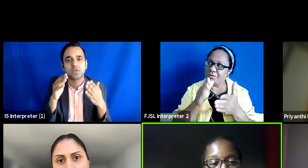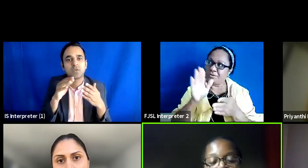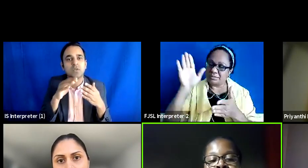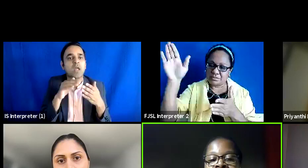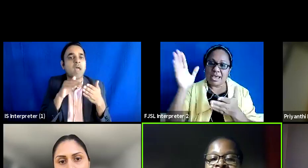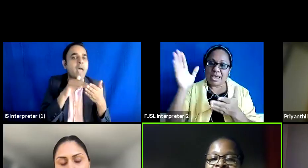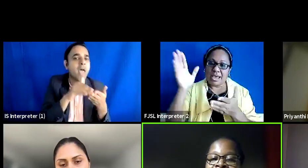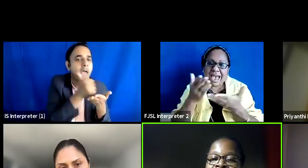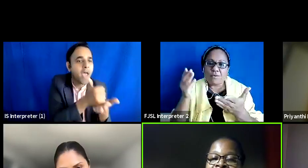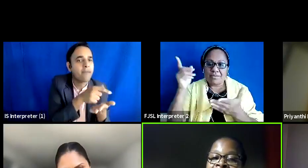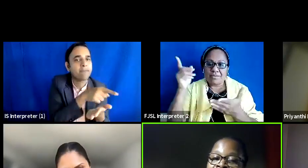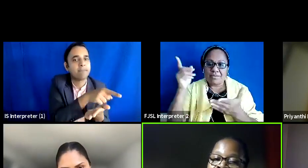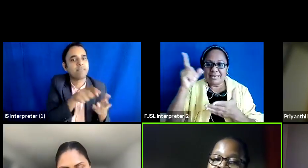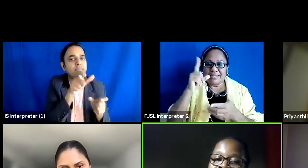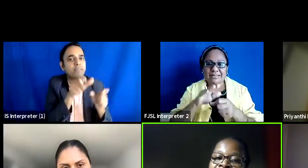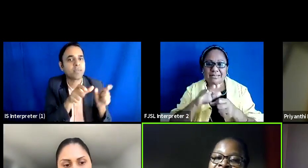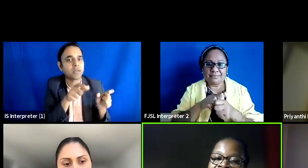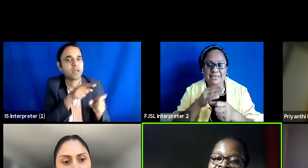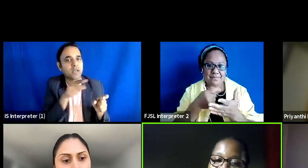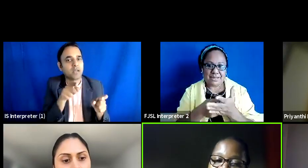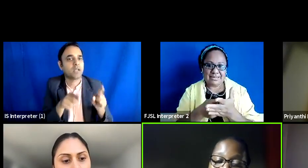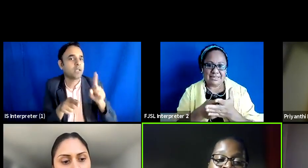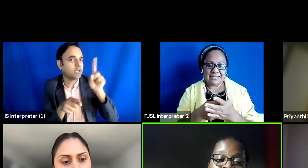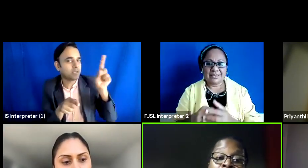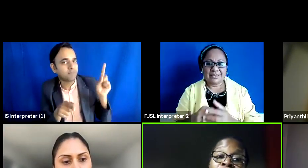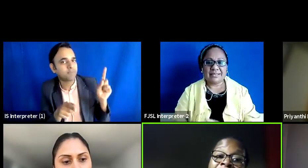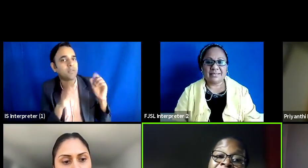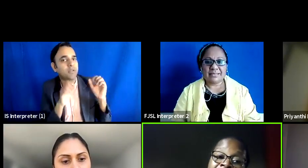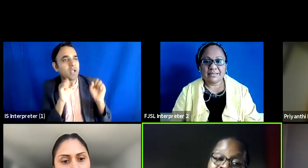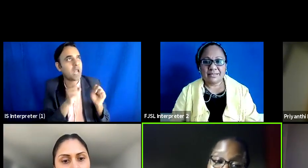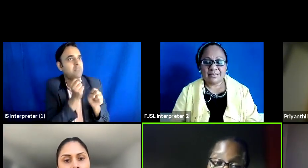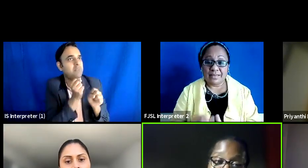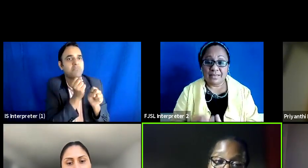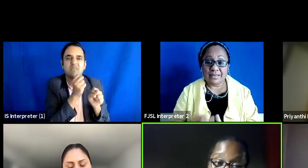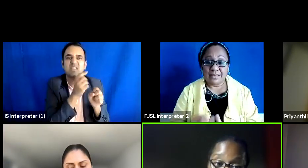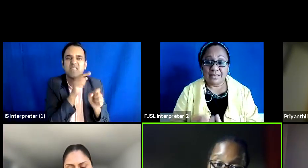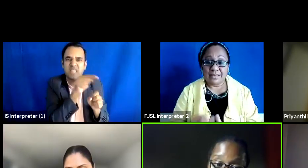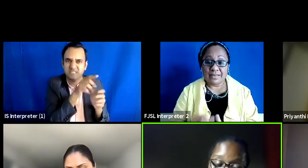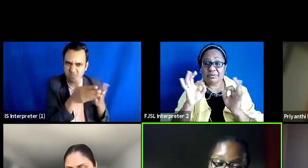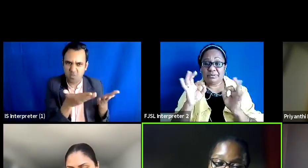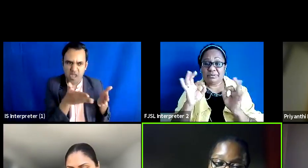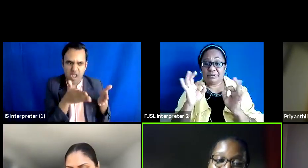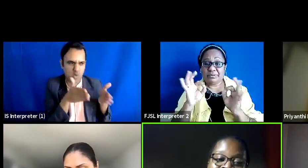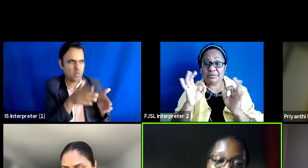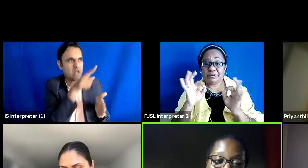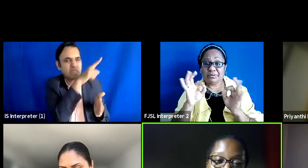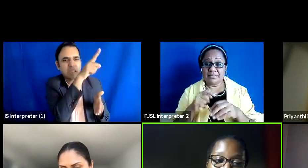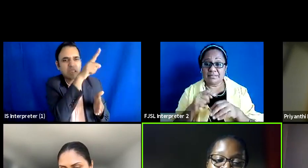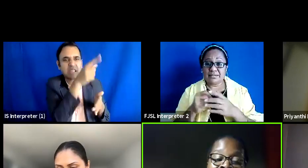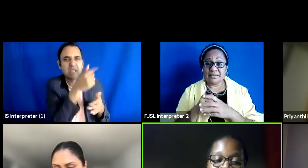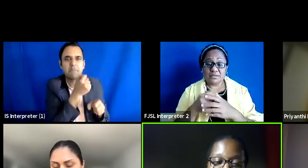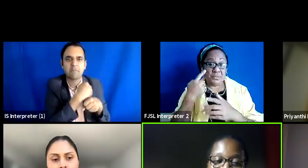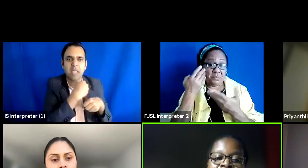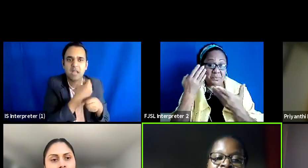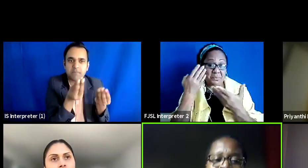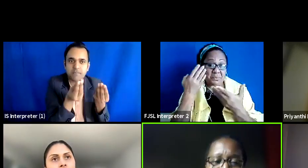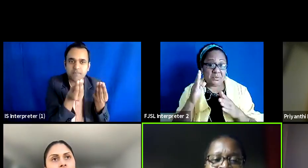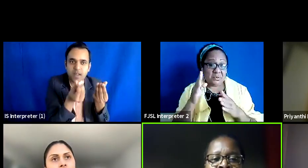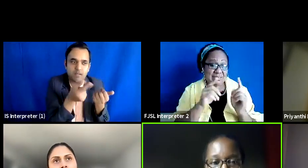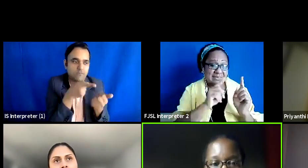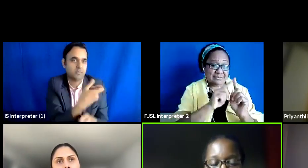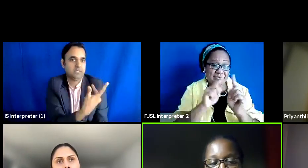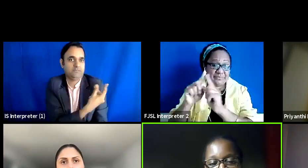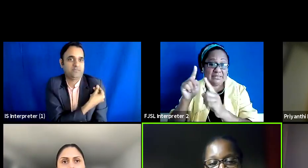convenient time when other corporations can come in, or even the same corporation can come in and